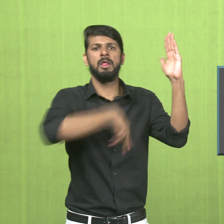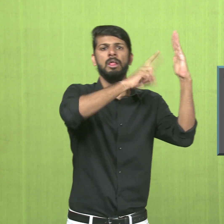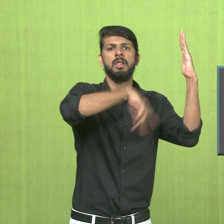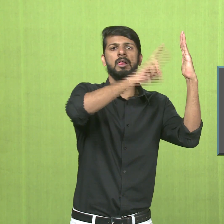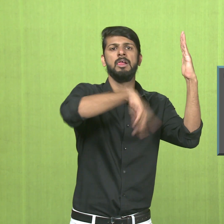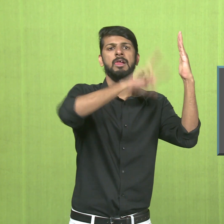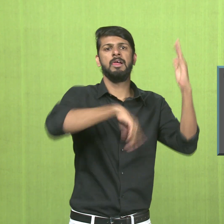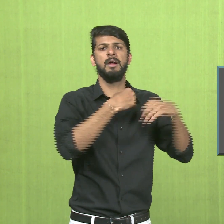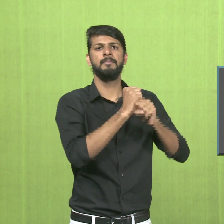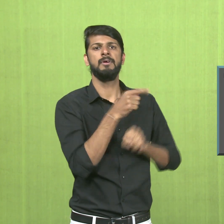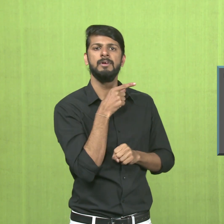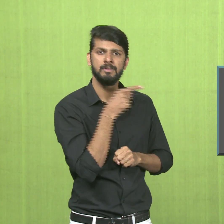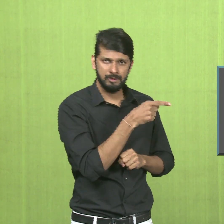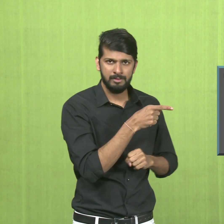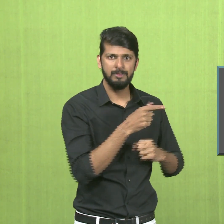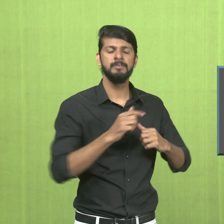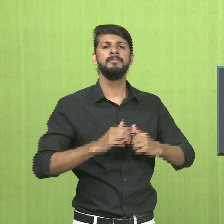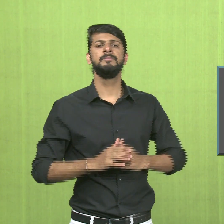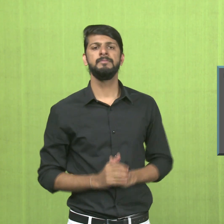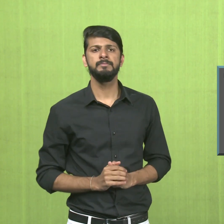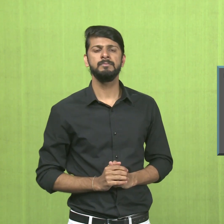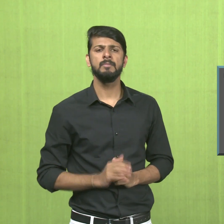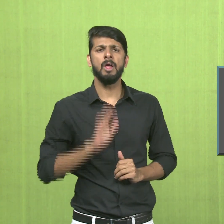powder and then they use this to make the paintings.